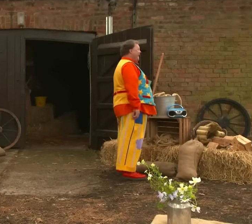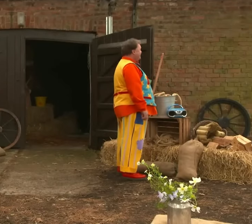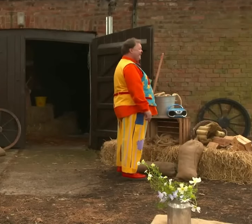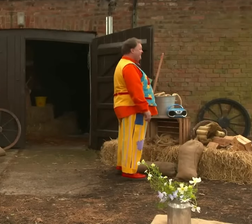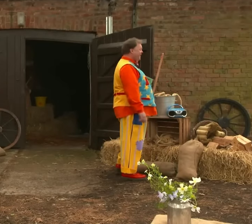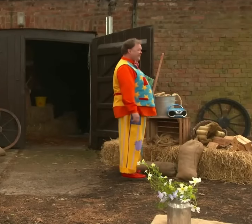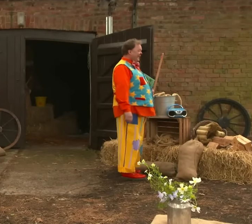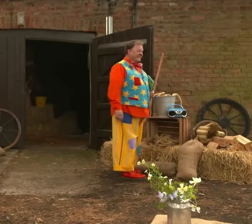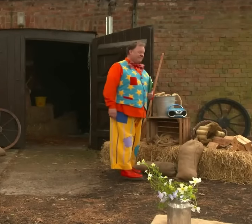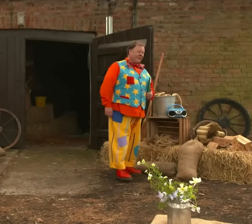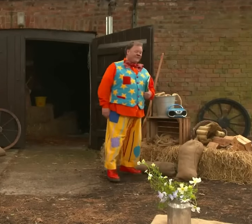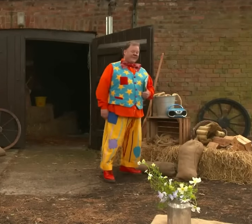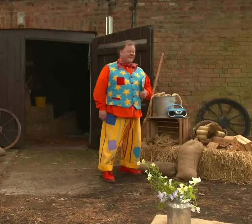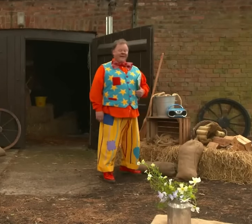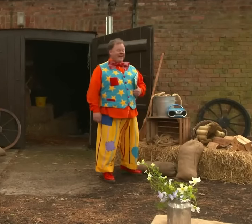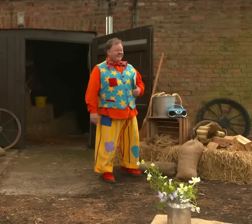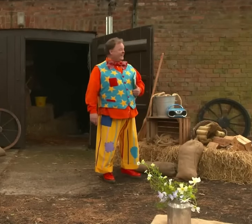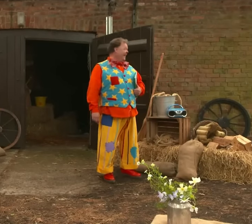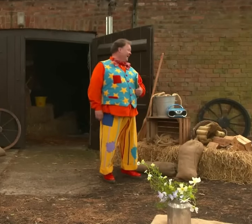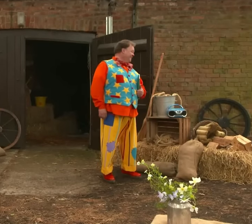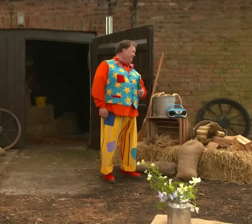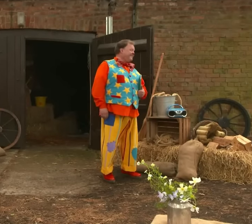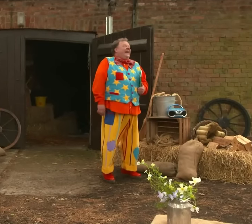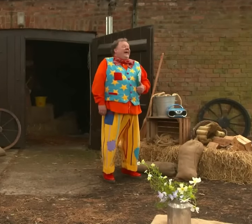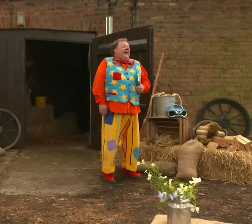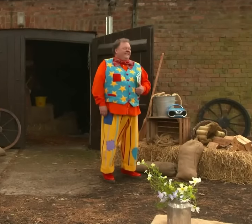I still don't think Spotty's going to